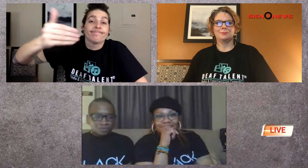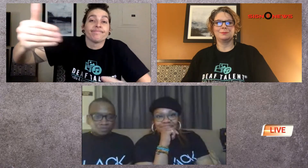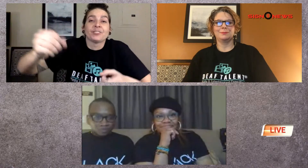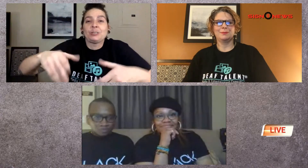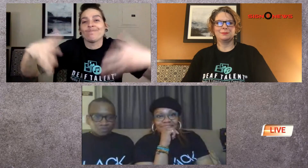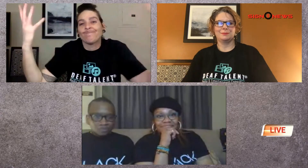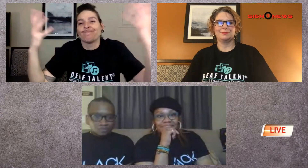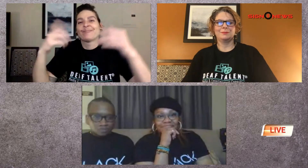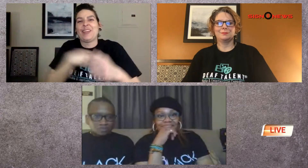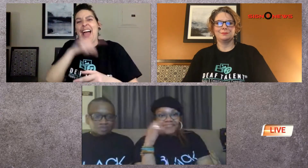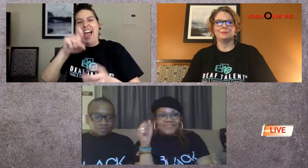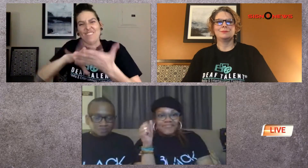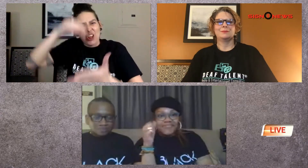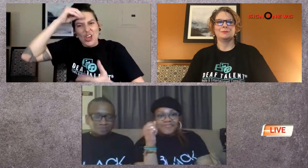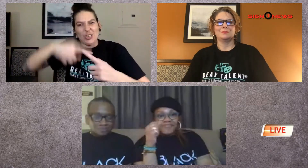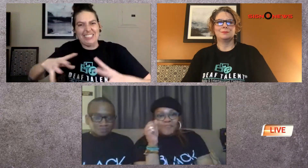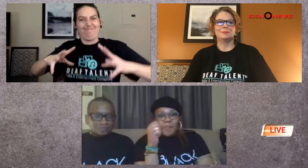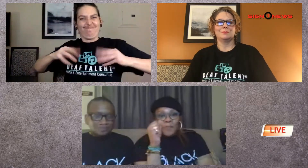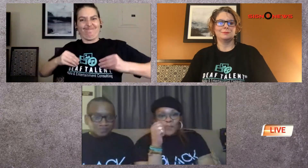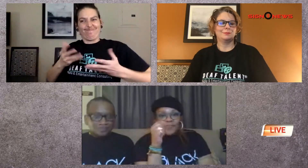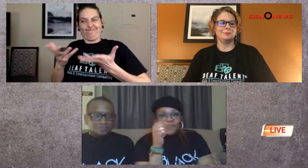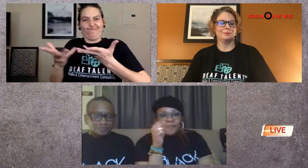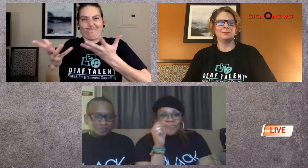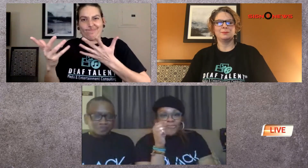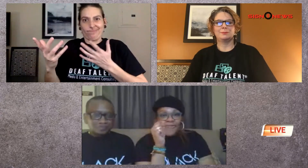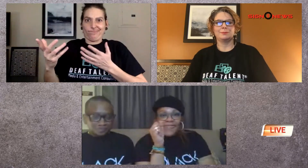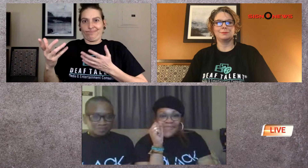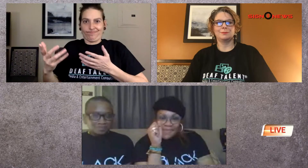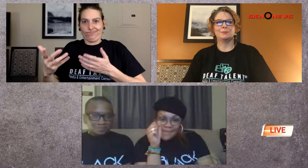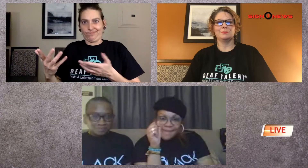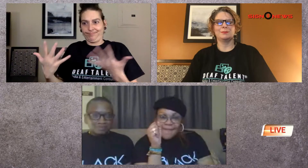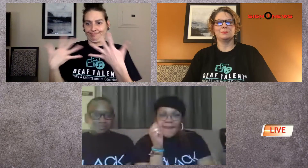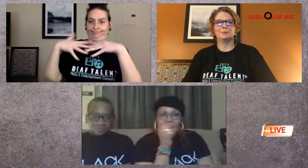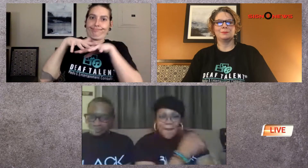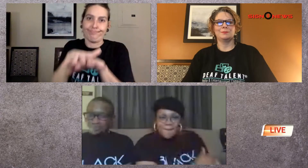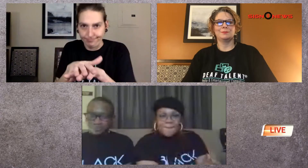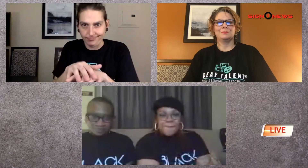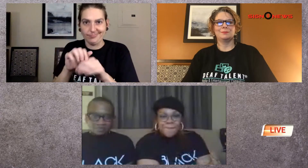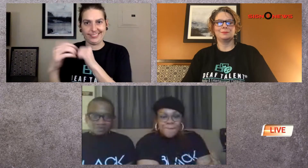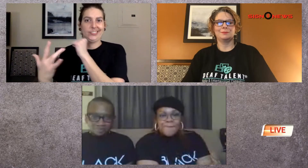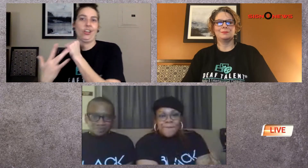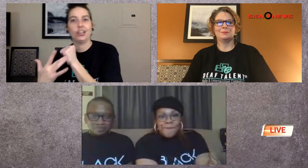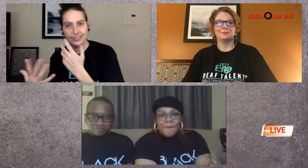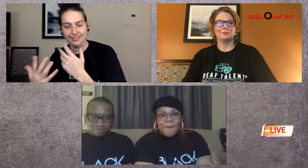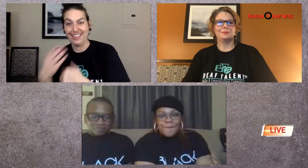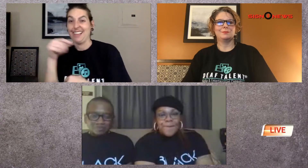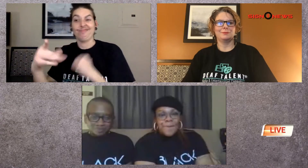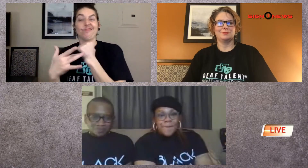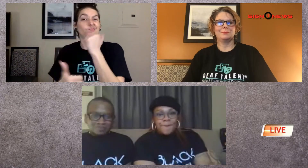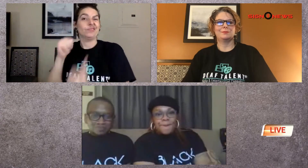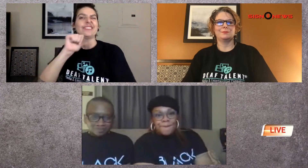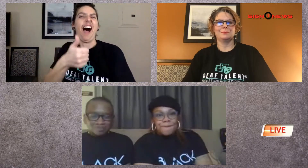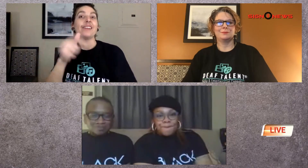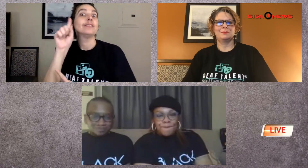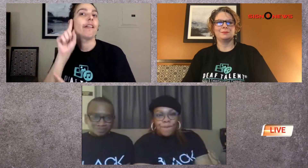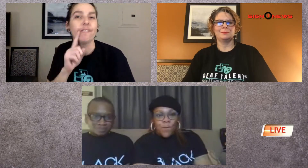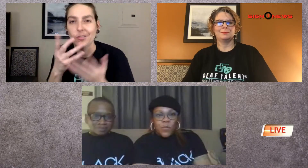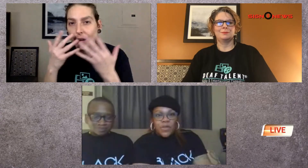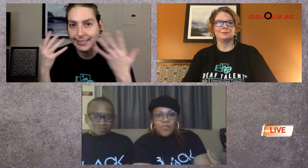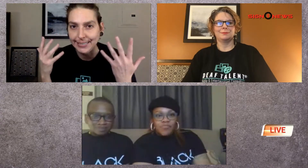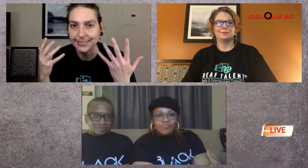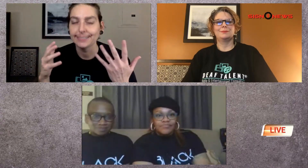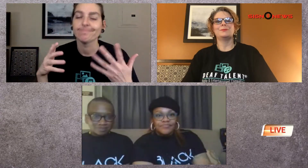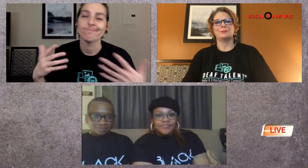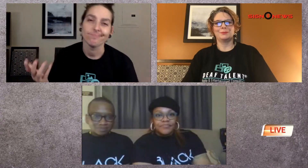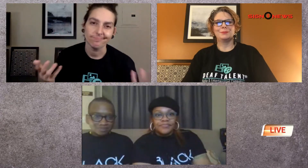You know, like she said, things happen. You kind of learn to accept it and just go with the flow. Go with